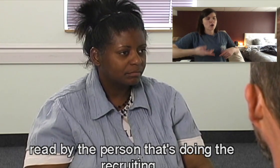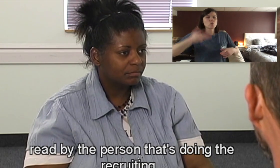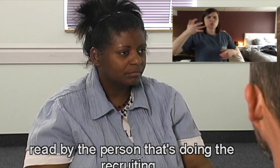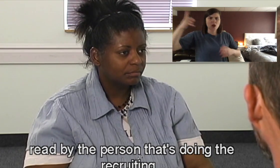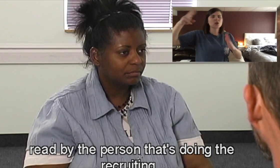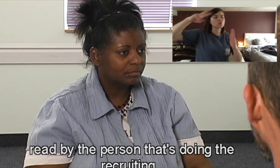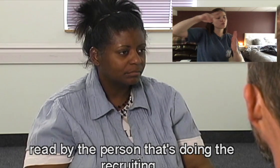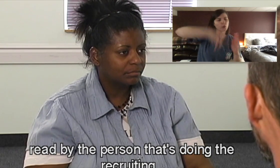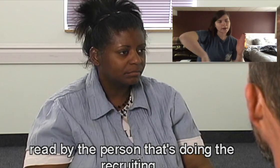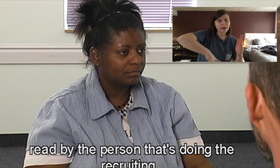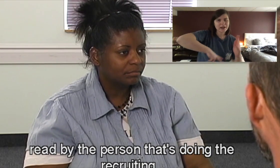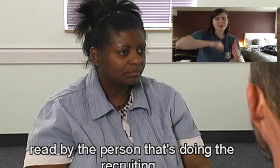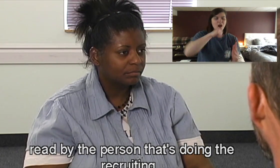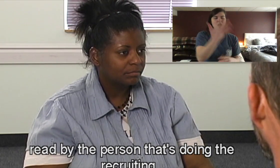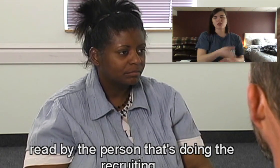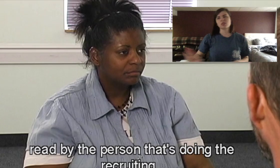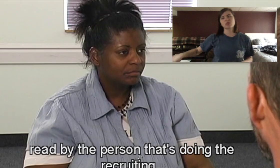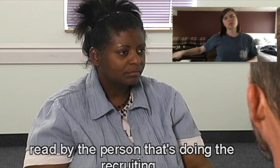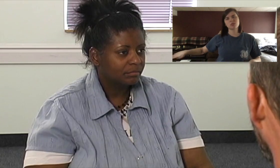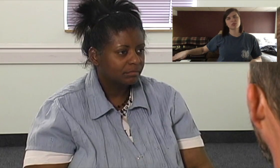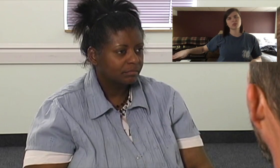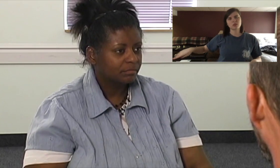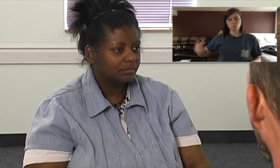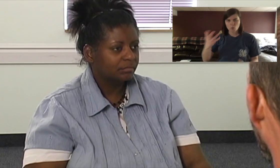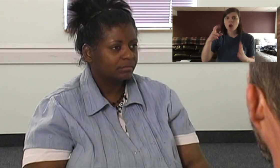that's doing the recruiting.